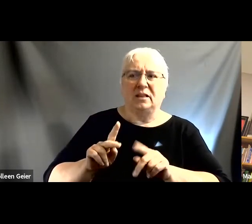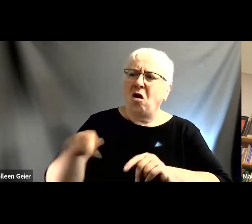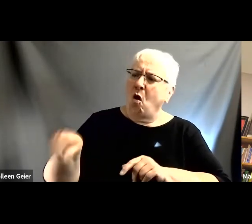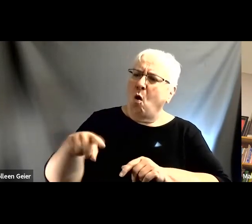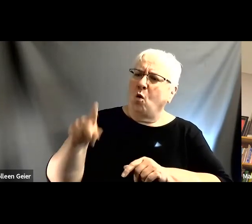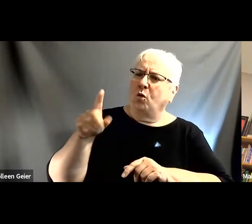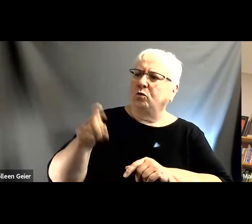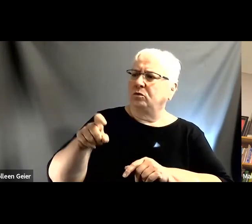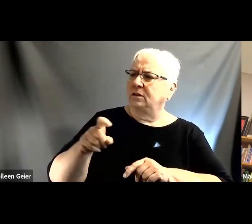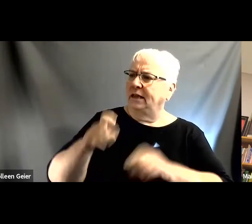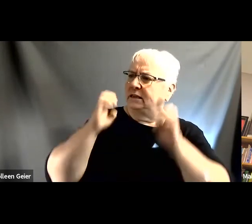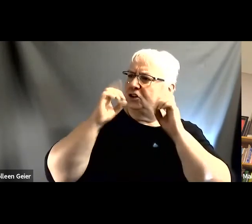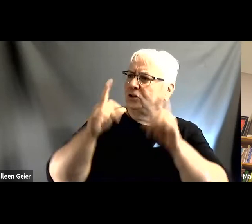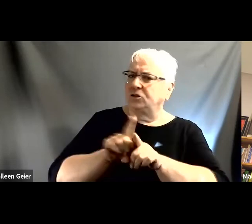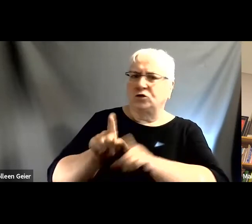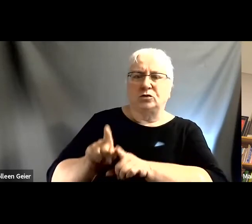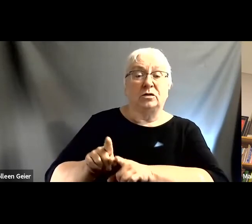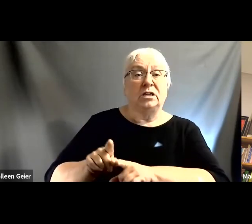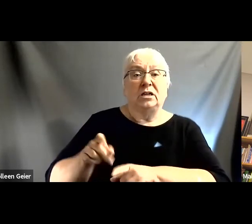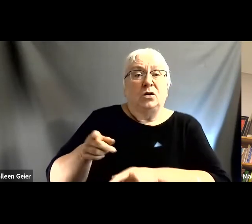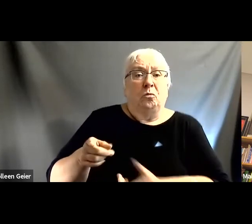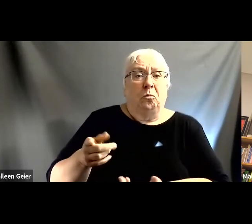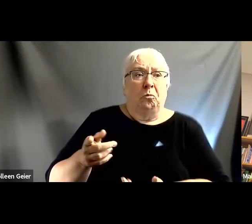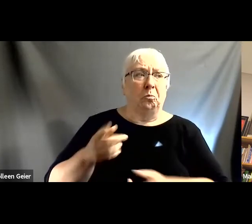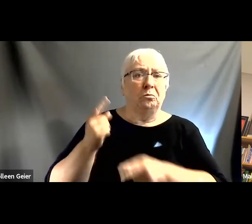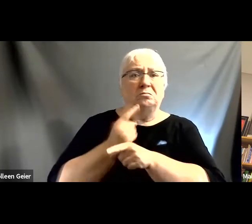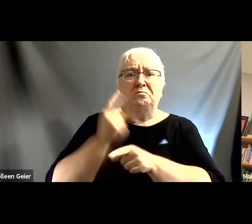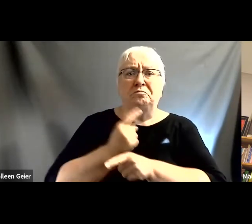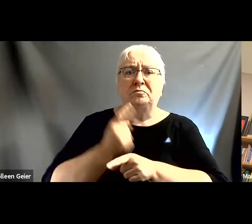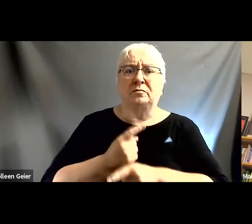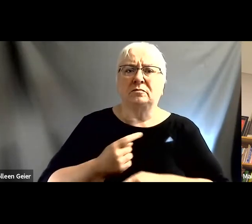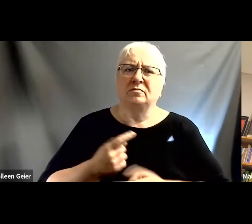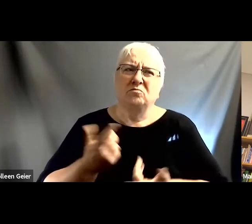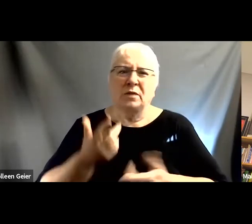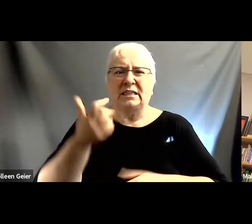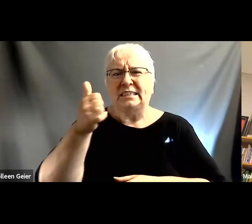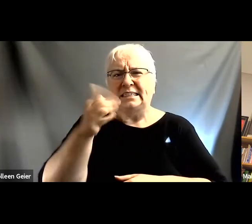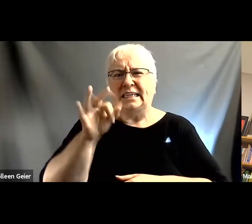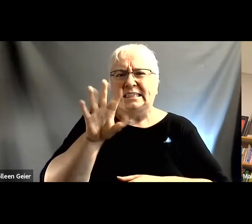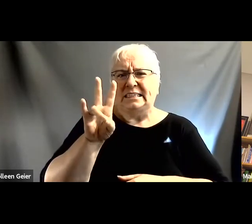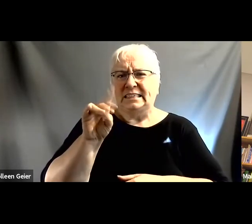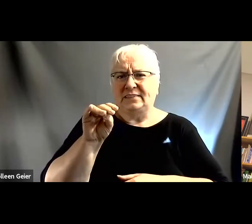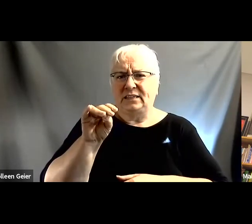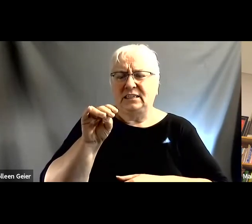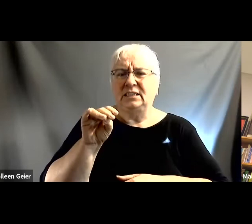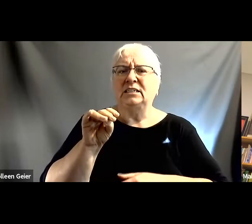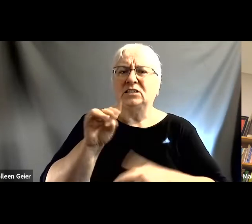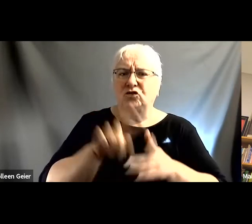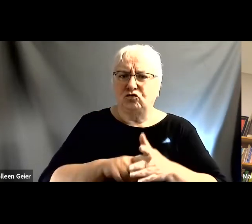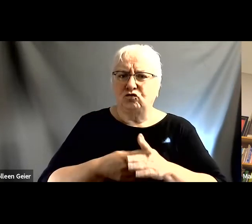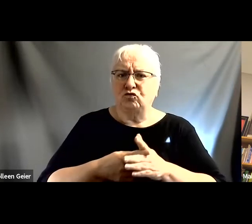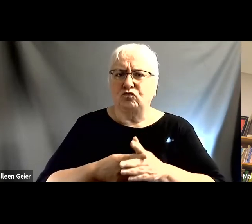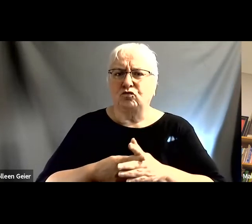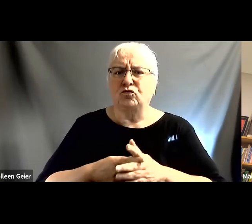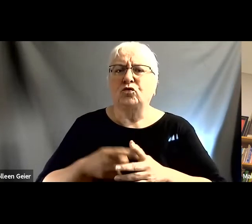I think this was something which was followed almost till the 1970s, early 70s. Then slowly, I think the parents